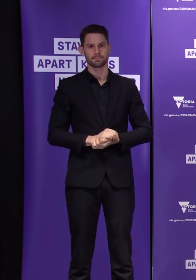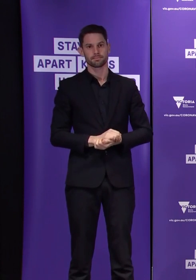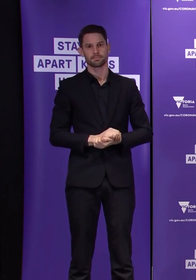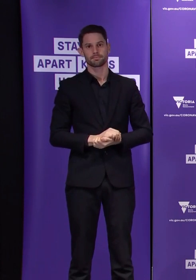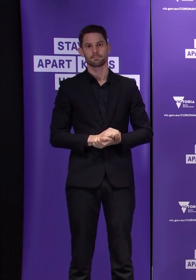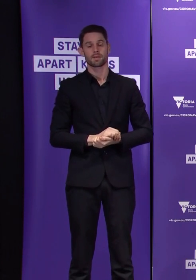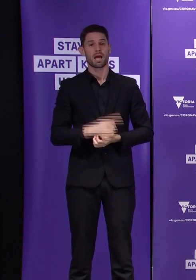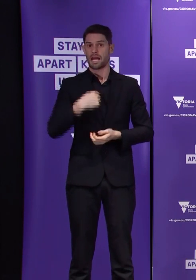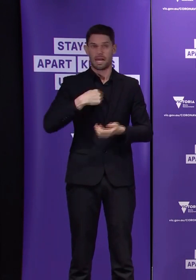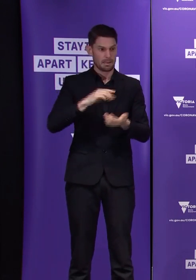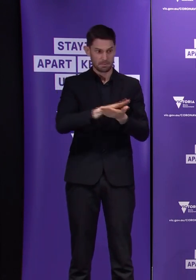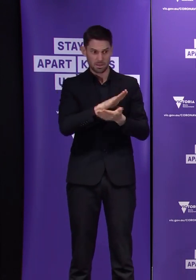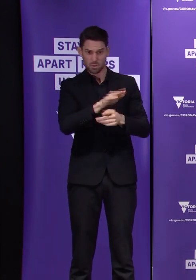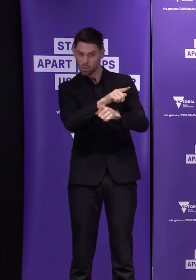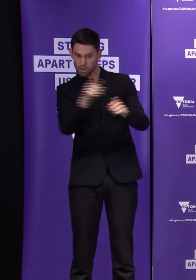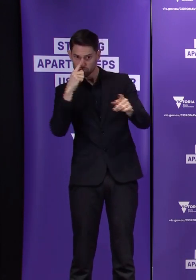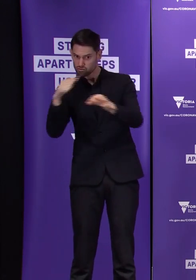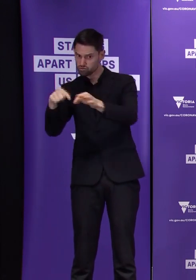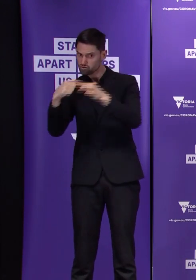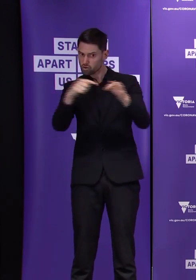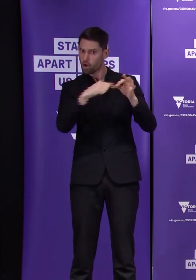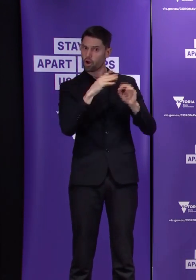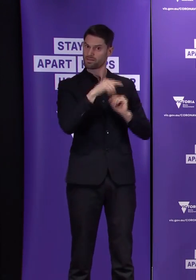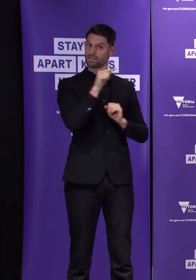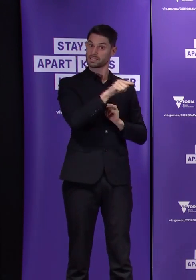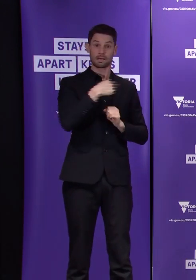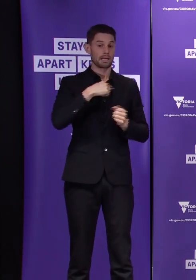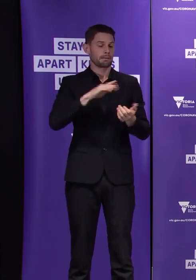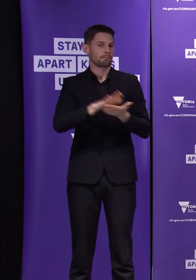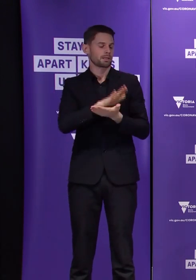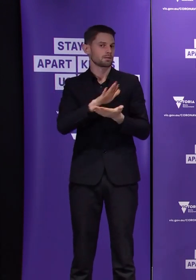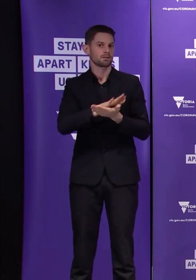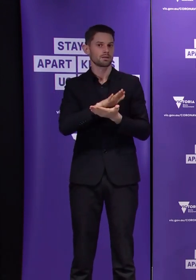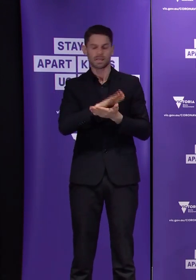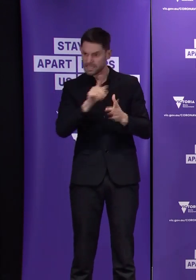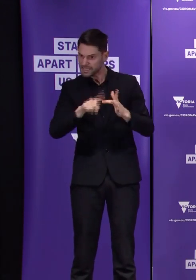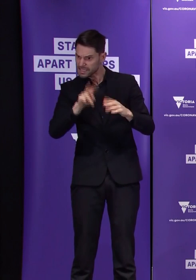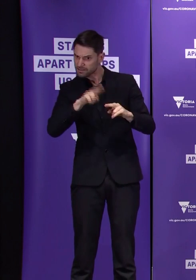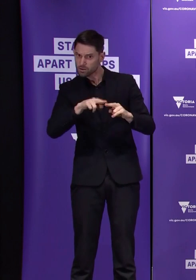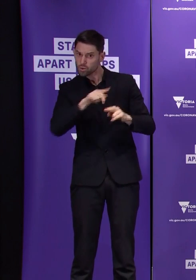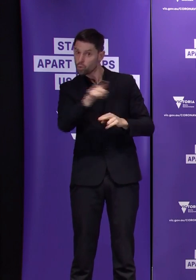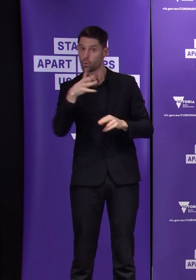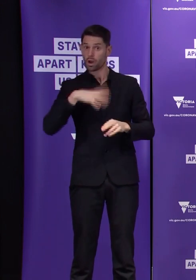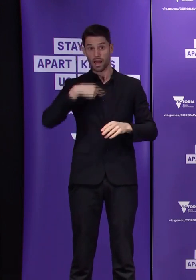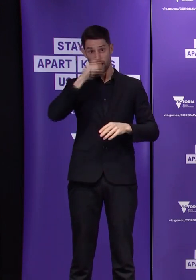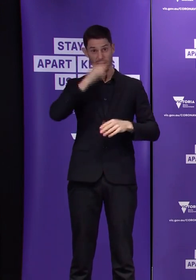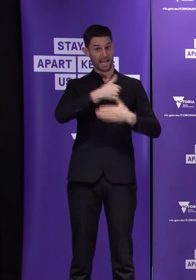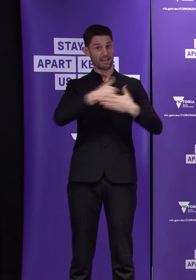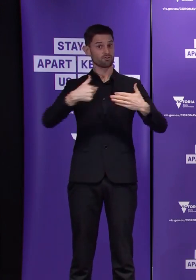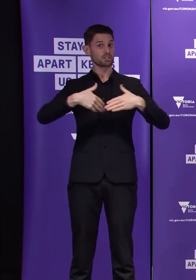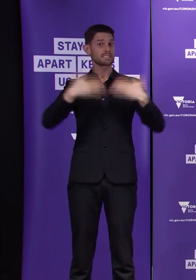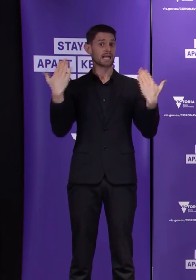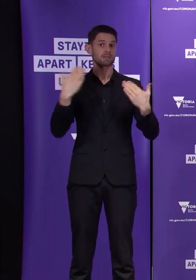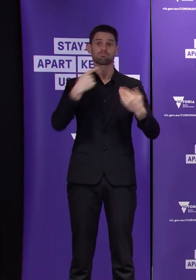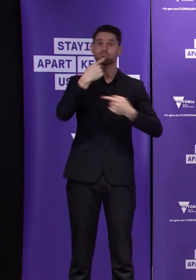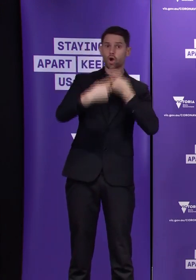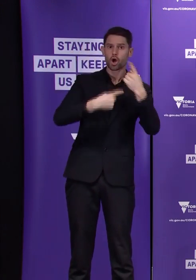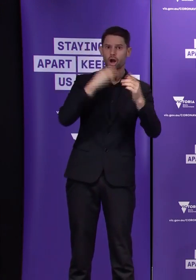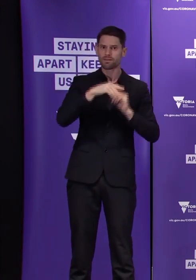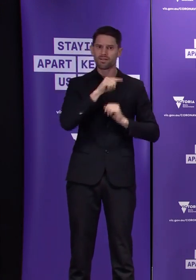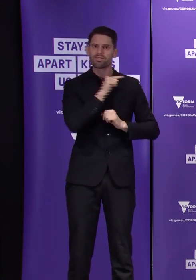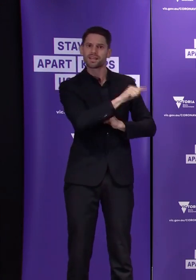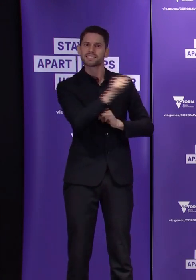I'm more than happy to take any questions you have on that, or to provide a more, if you like, a kind of rolling update. I've done this a few times now, but we've got numbers